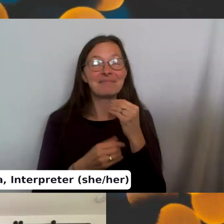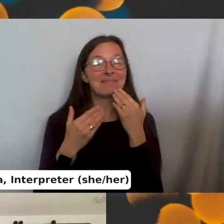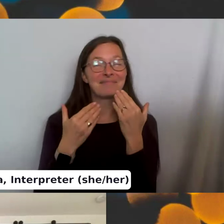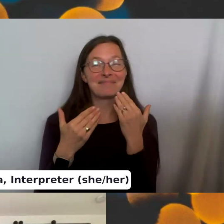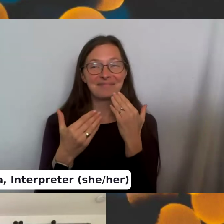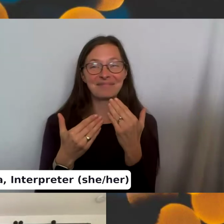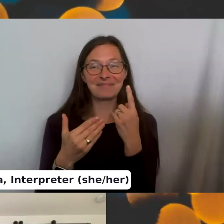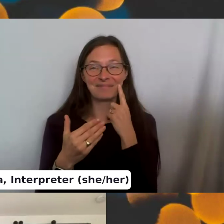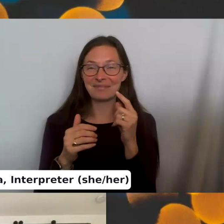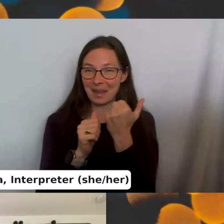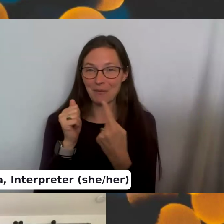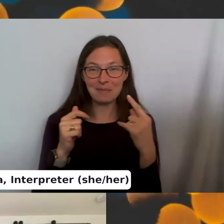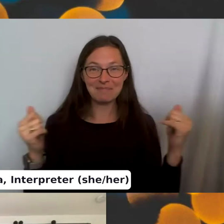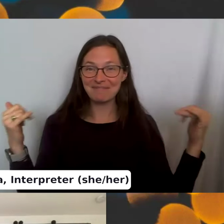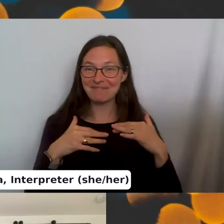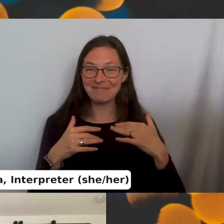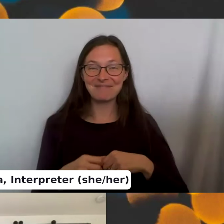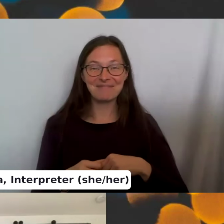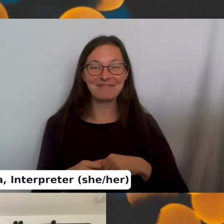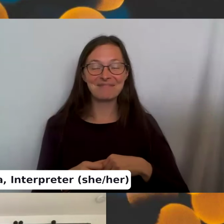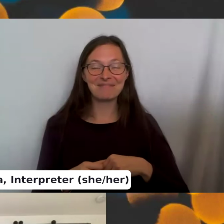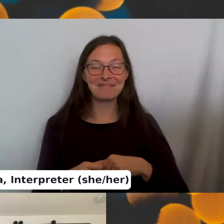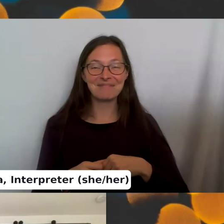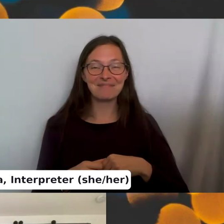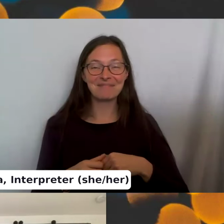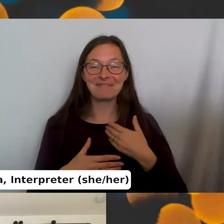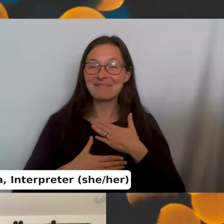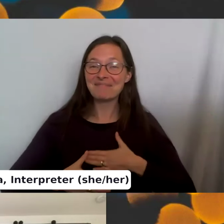you for all of everybody's participation. Have fun, do good. We're